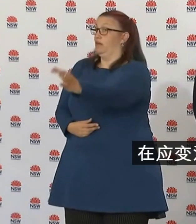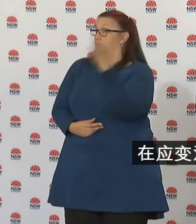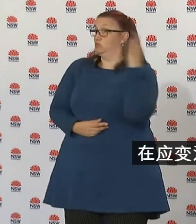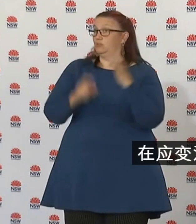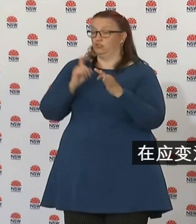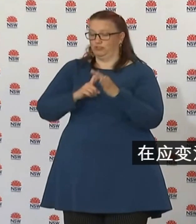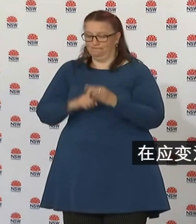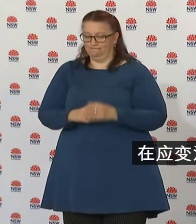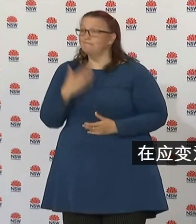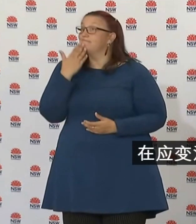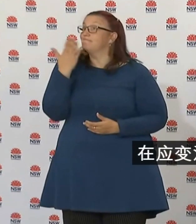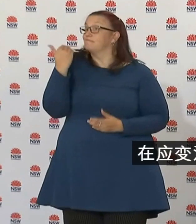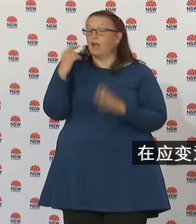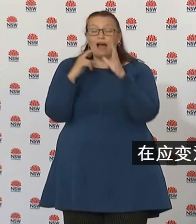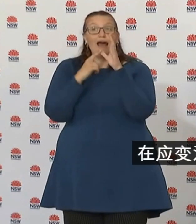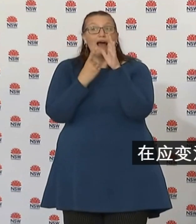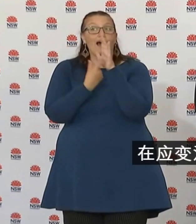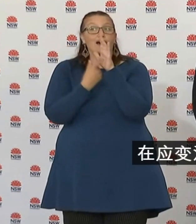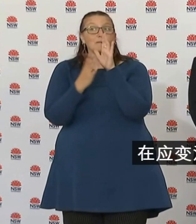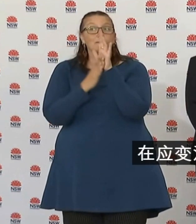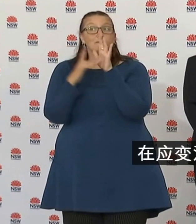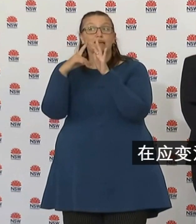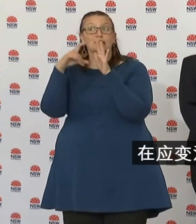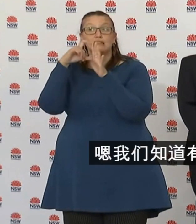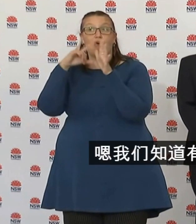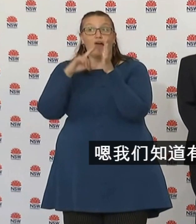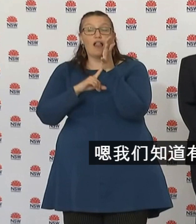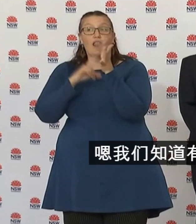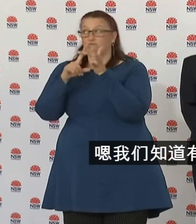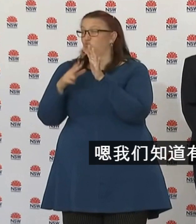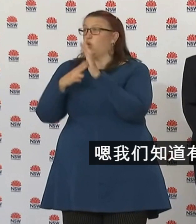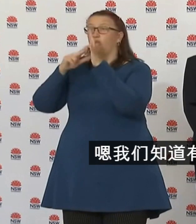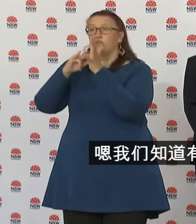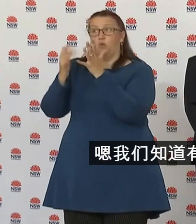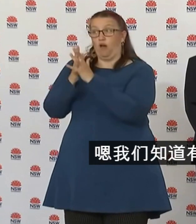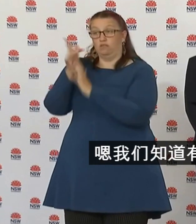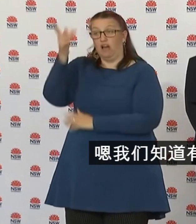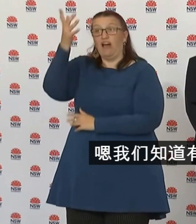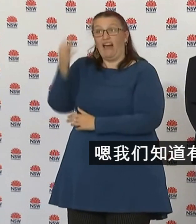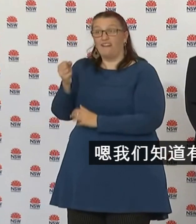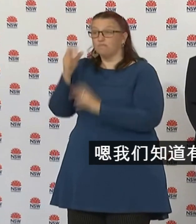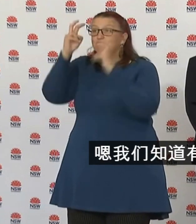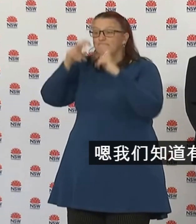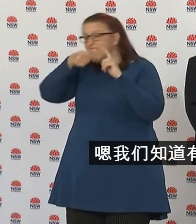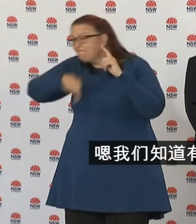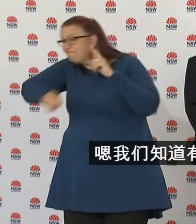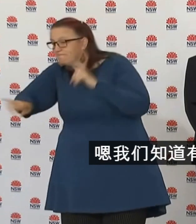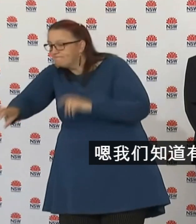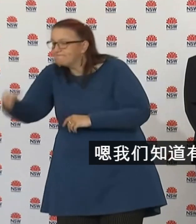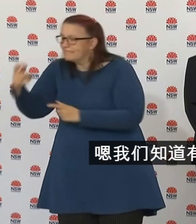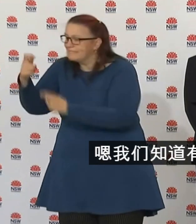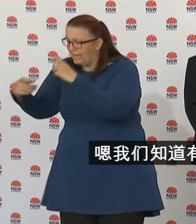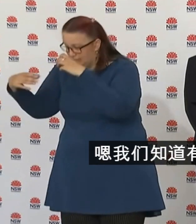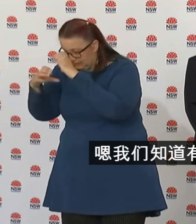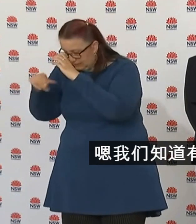in Armidale sewage, how high is the level of concern there? We are aware of someone who is in